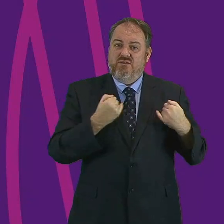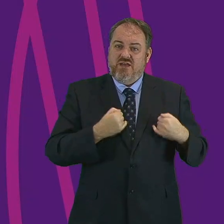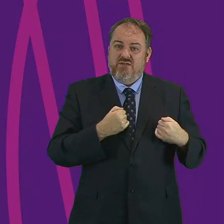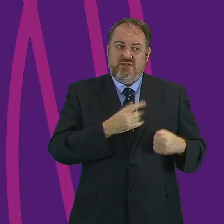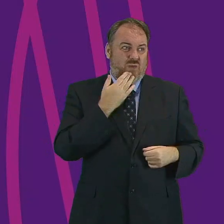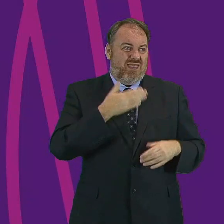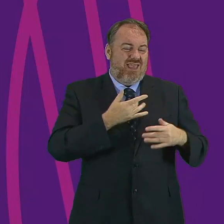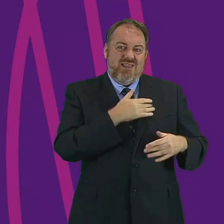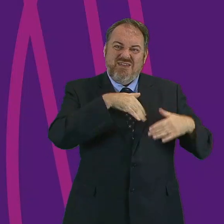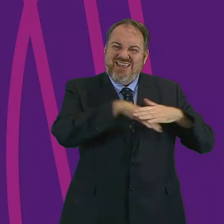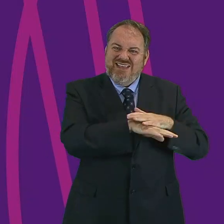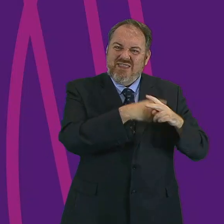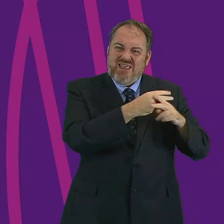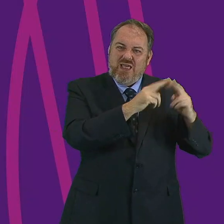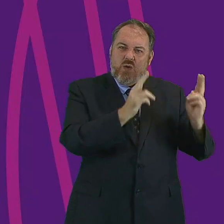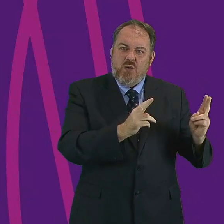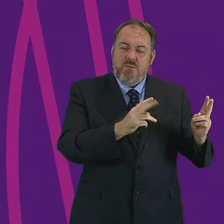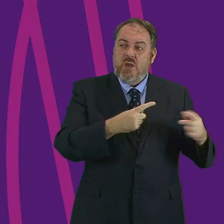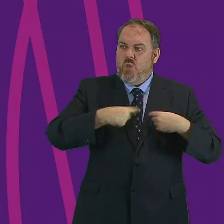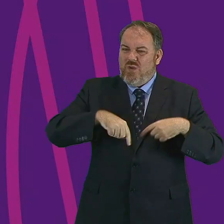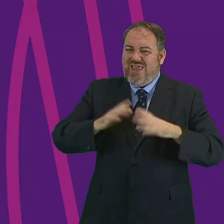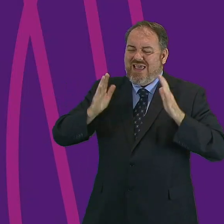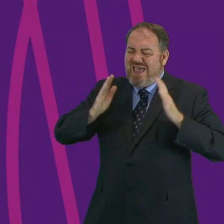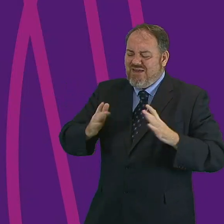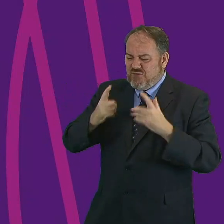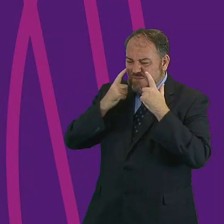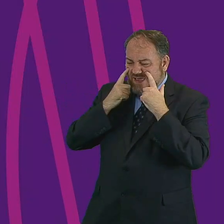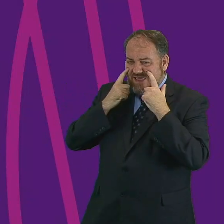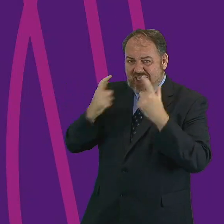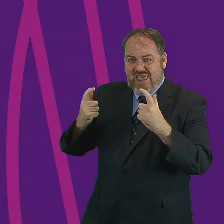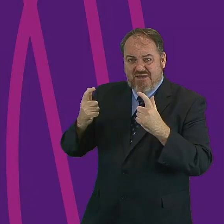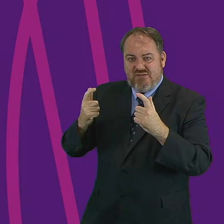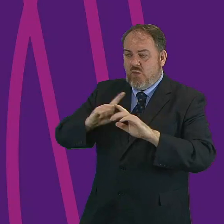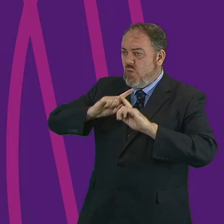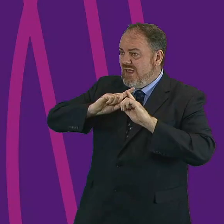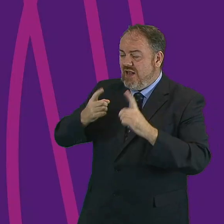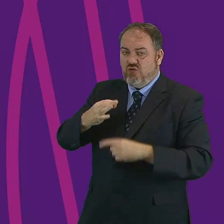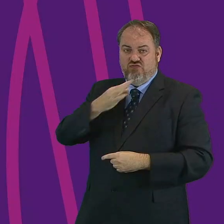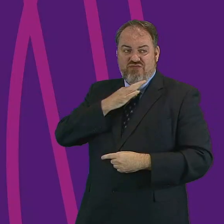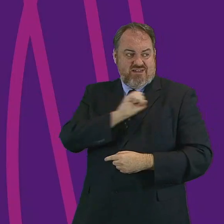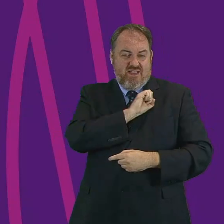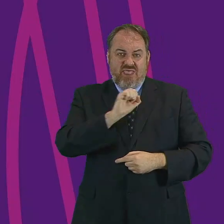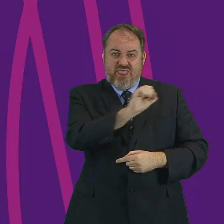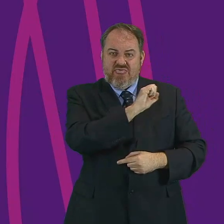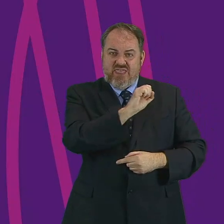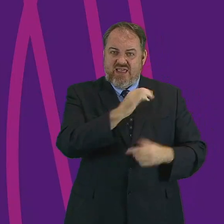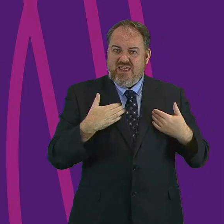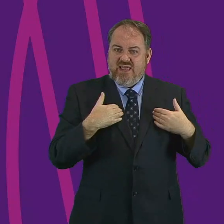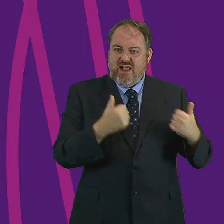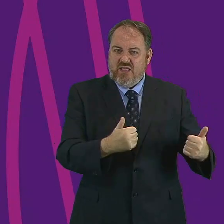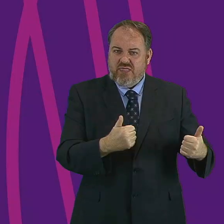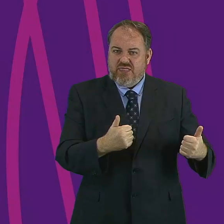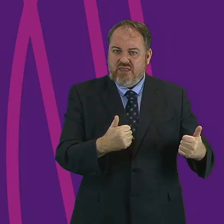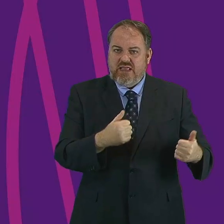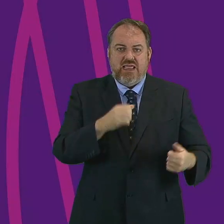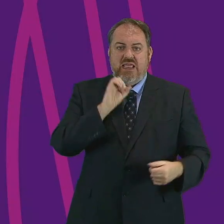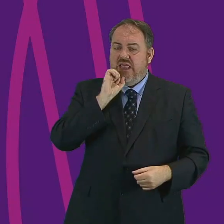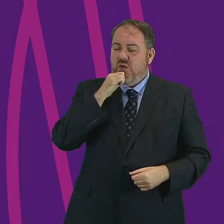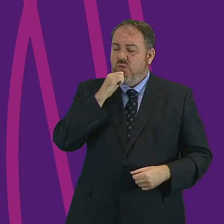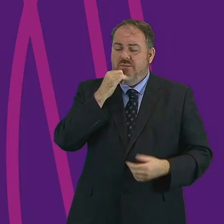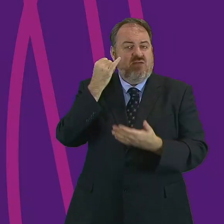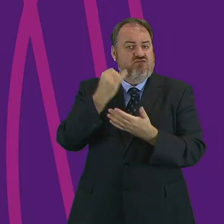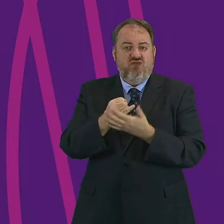in this position. As I say, we've all, I'm sure there's very few people in Scotland that haven't had at some point experience of a loved one in a care home. We